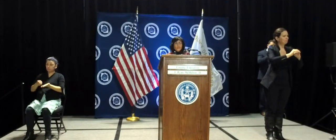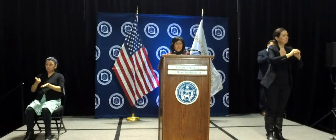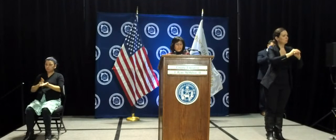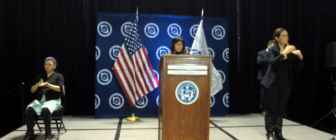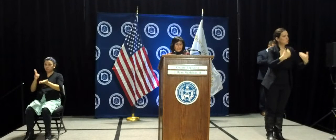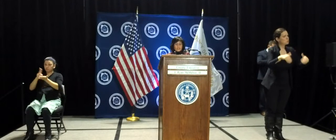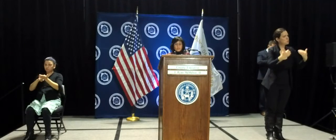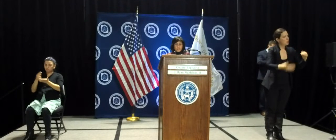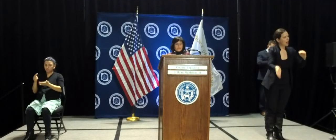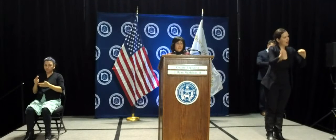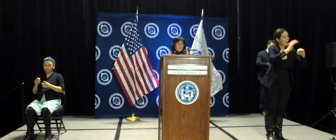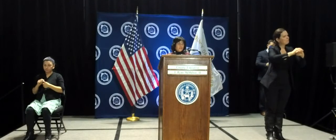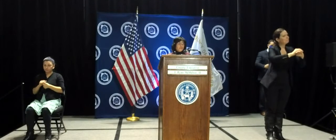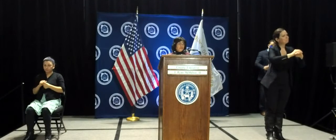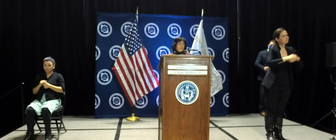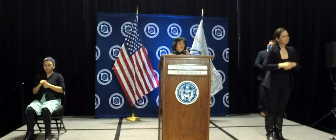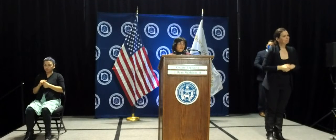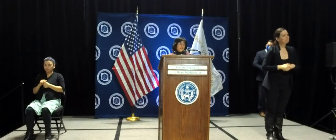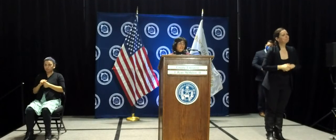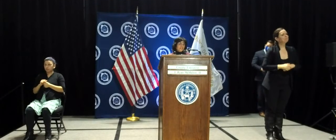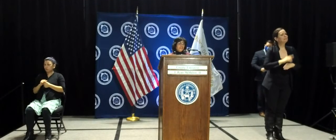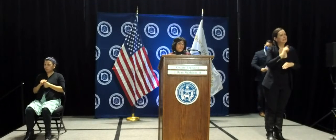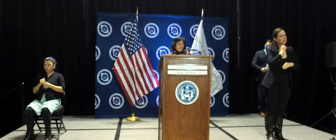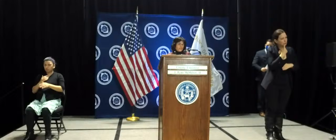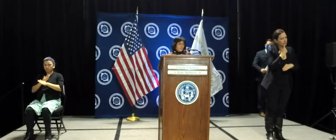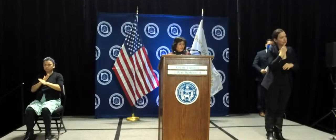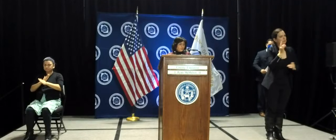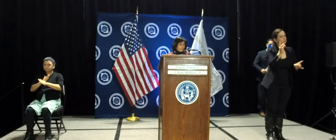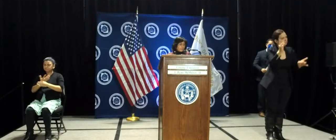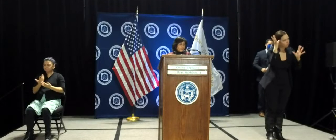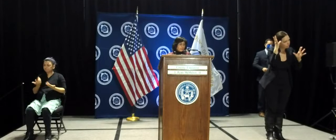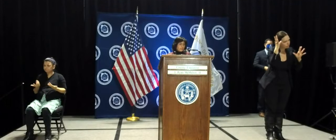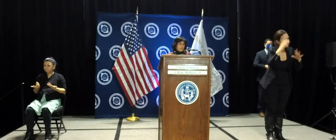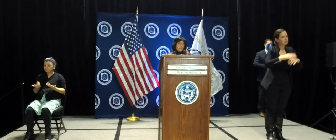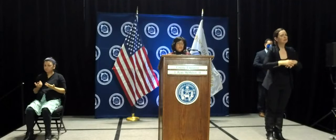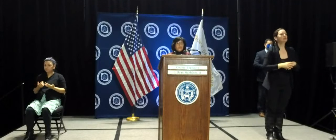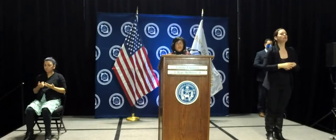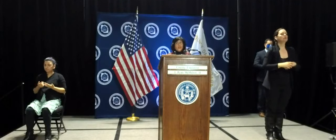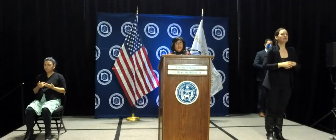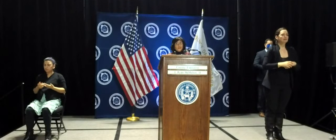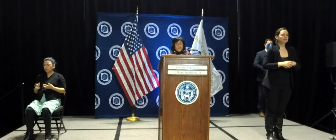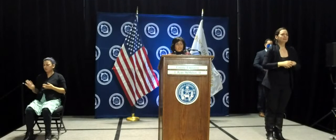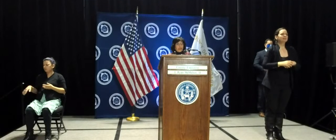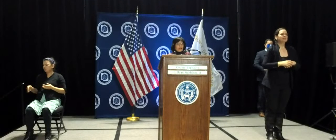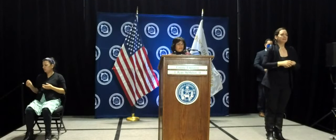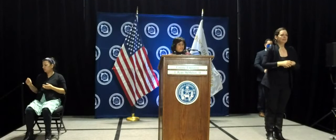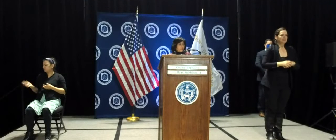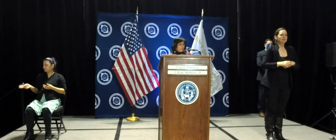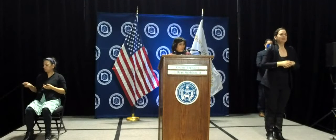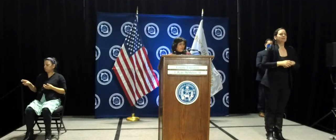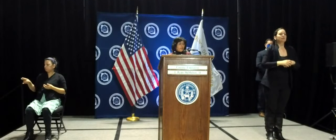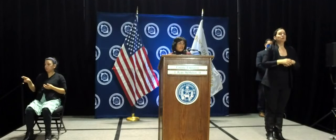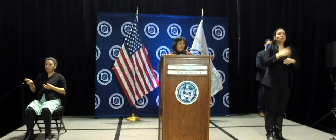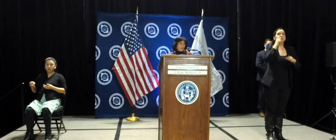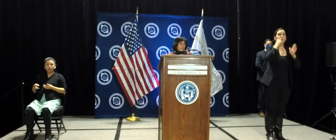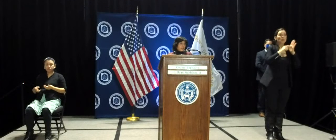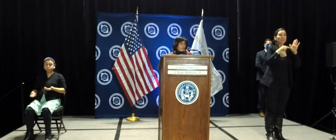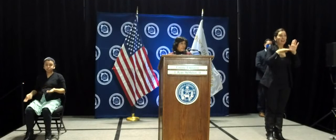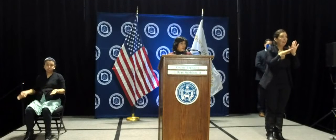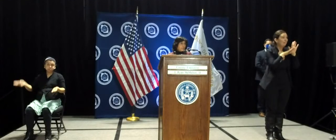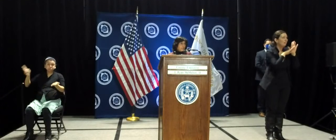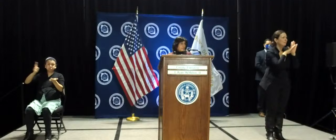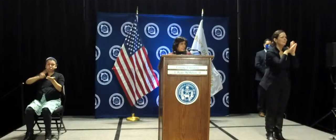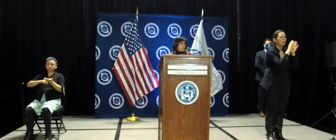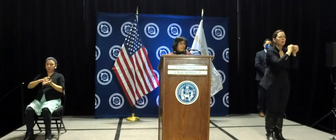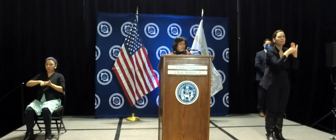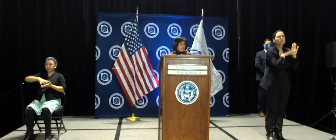that word lightly. Exponentially means really, when you look at the curve, the graph at our website,